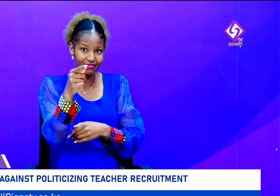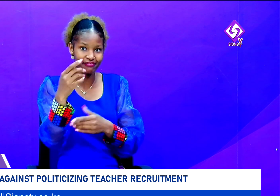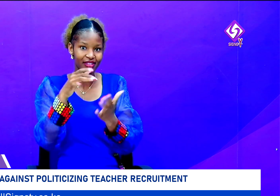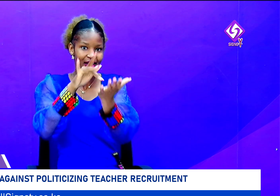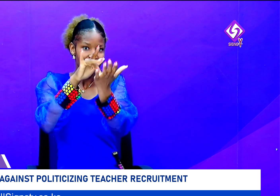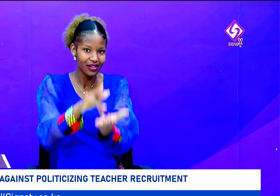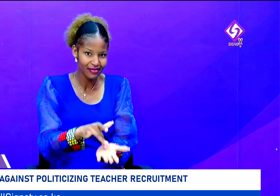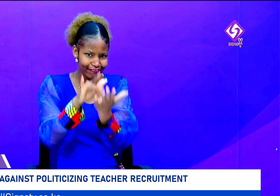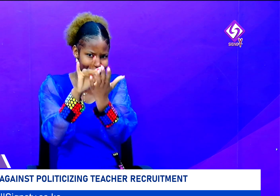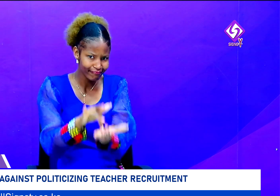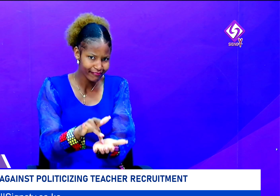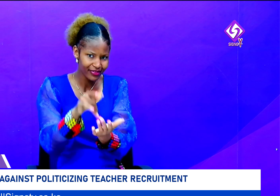studies years ago unemployed.